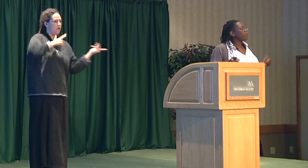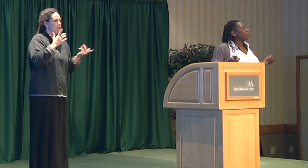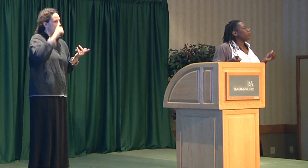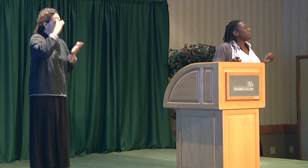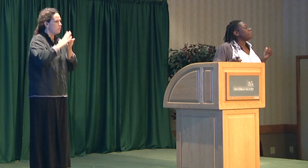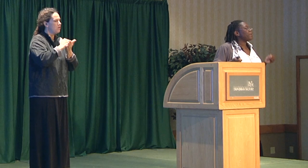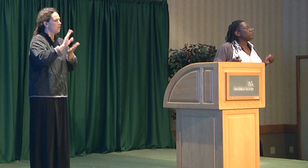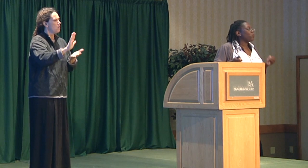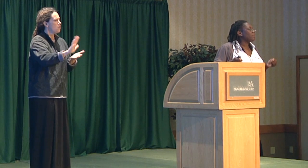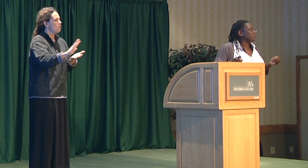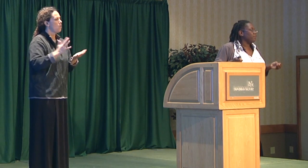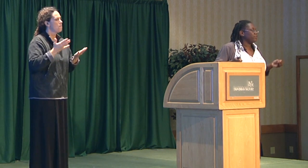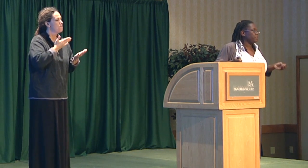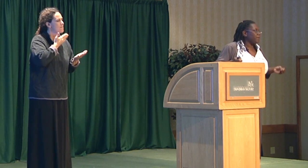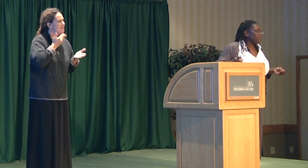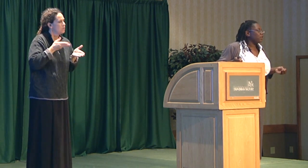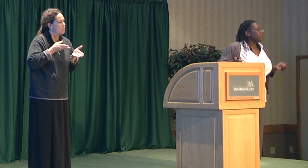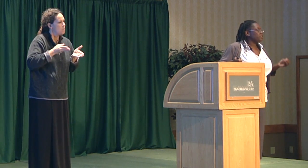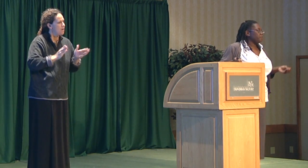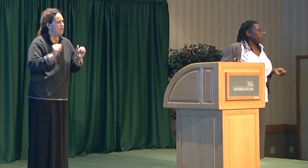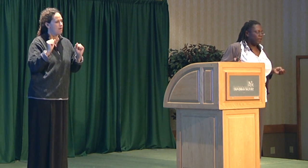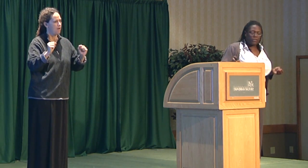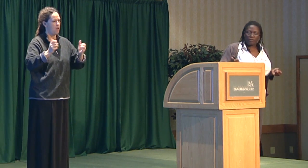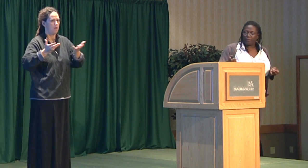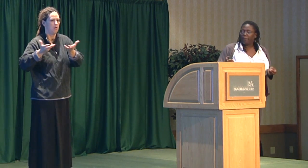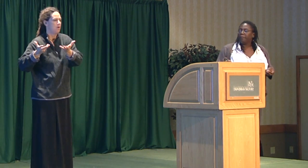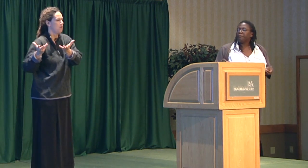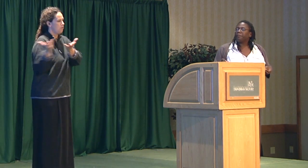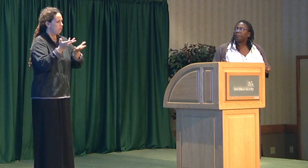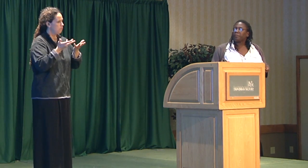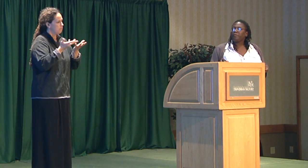ask, what's the best way to deliver this message to this population?